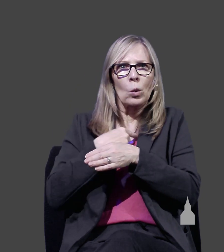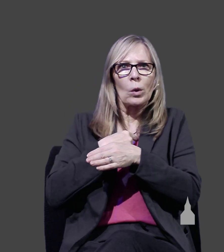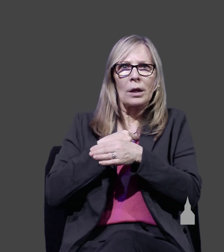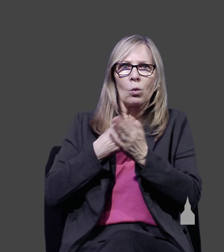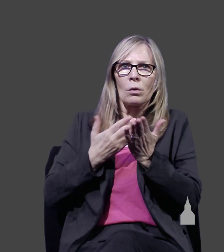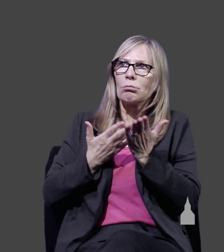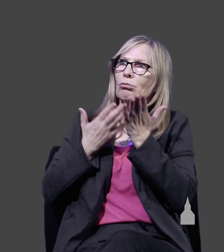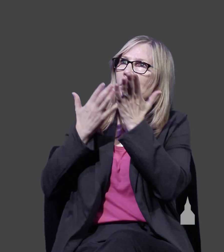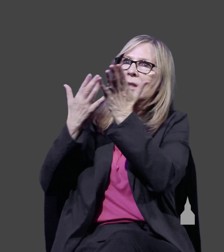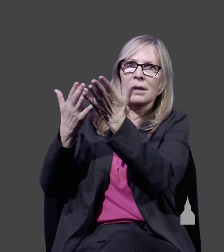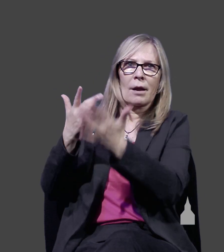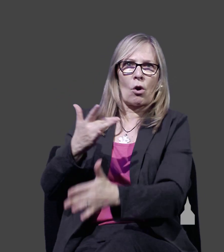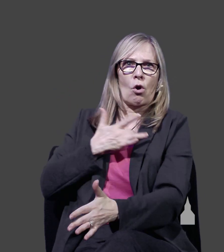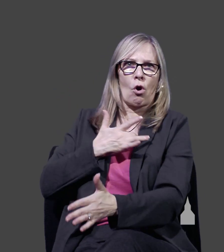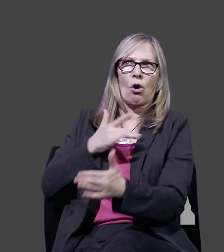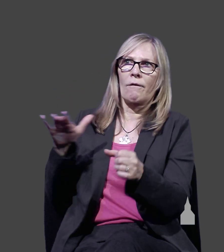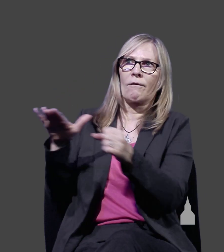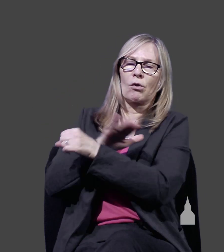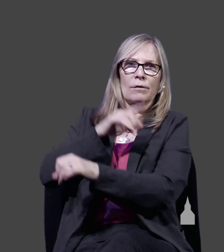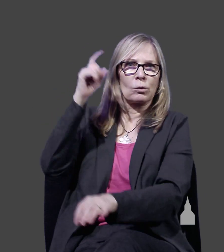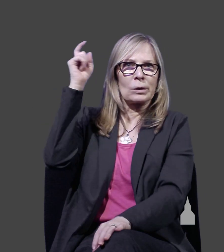wisdom.